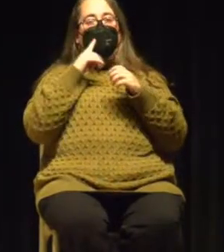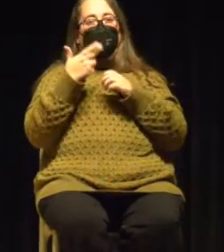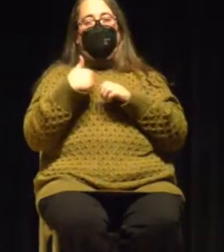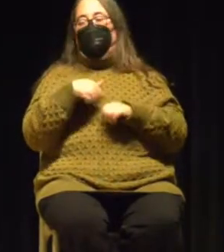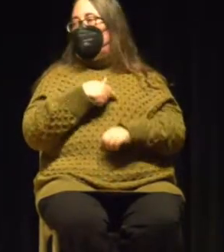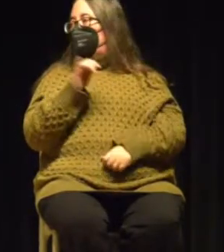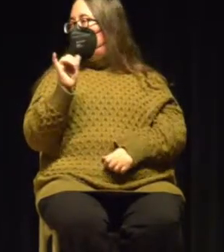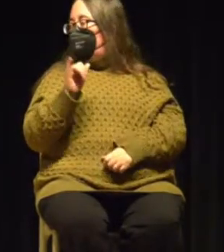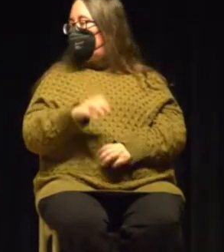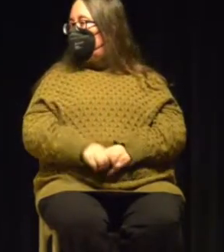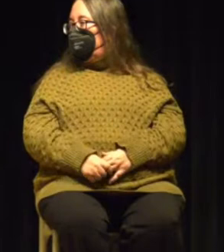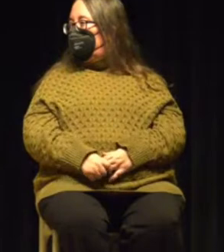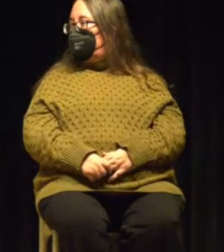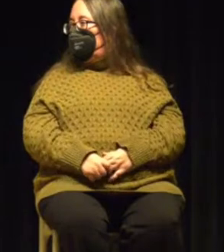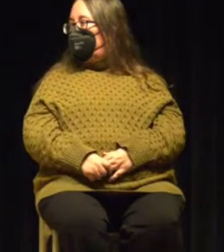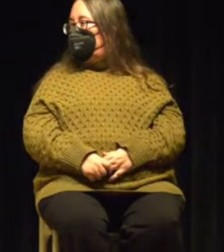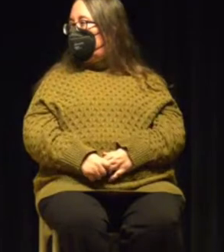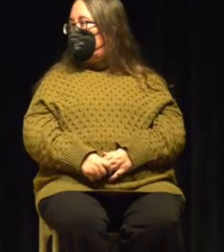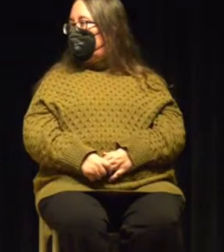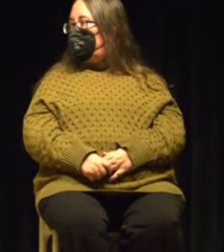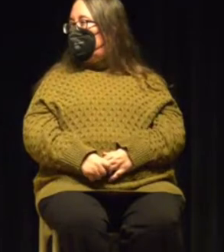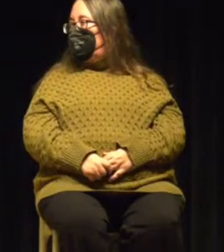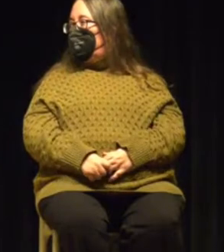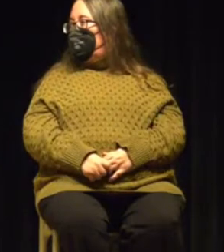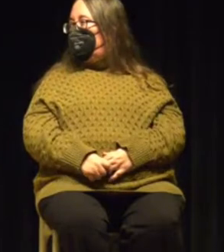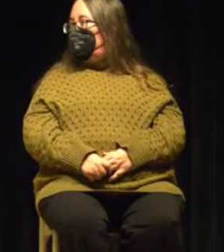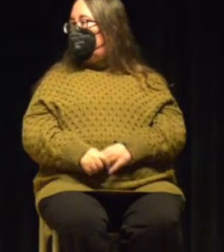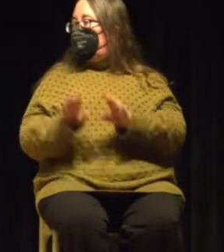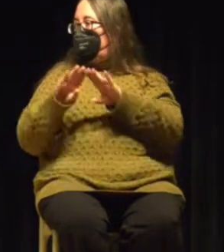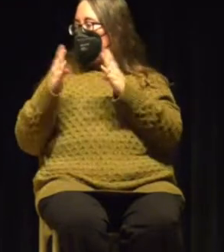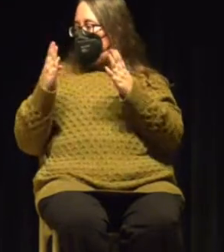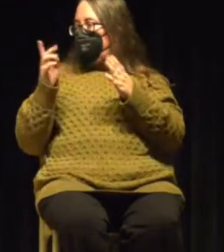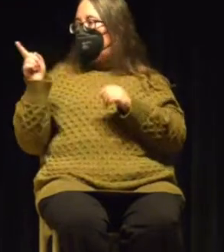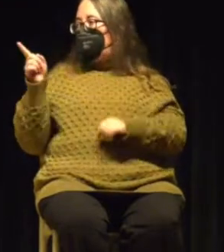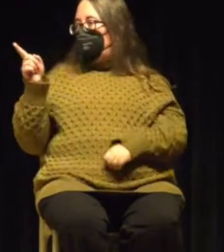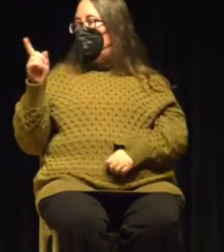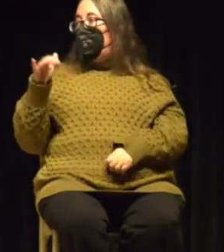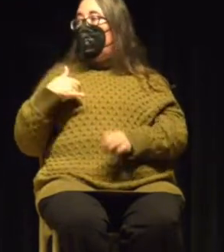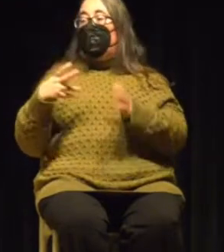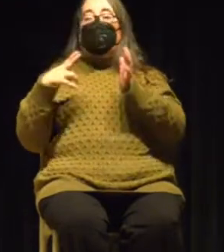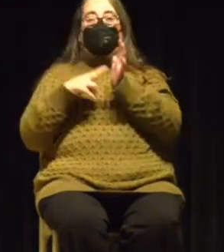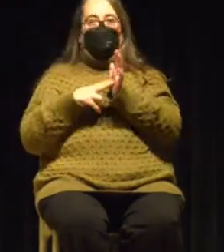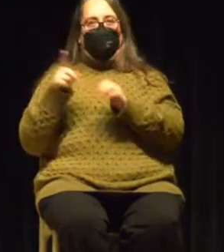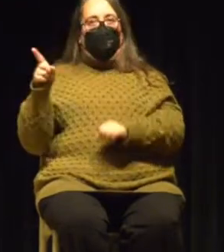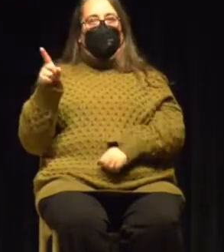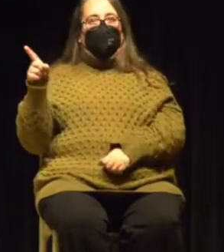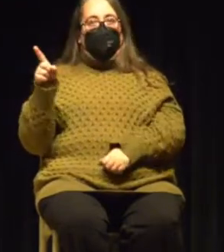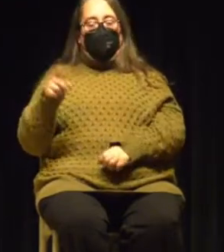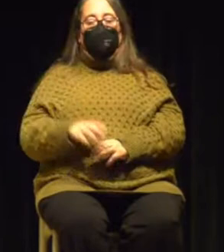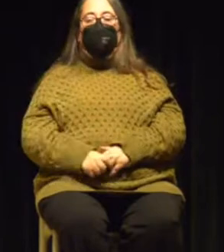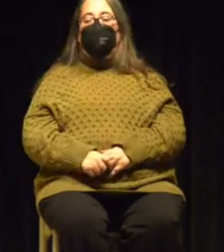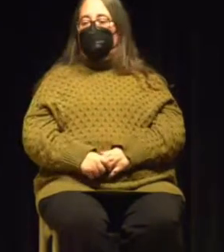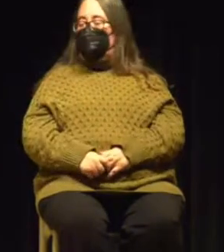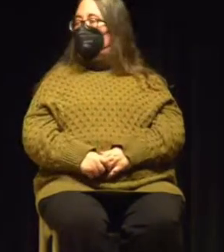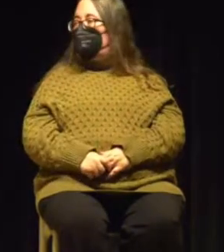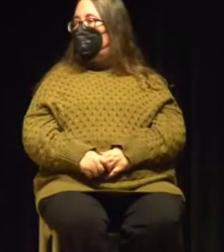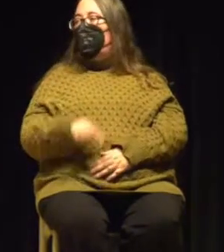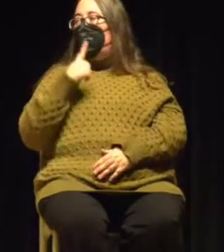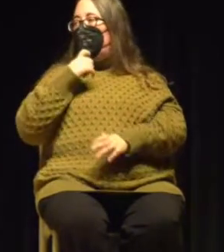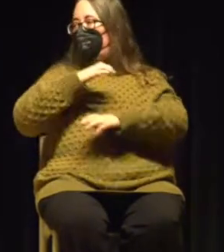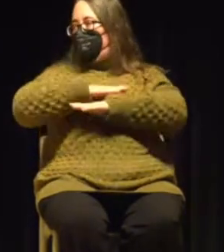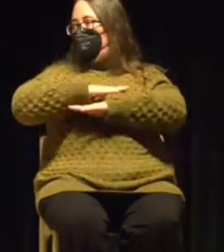well. With that, I'm going to open the doors. We will have a signing right outside the auditorium at the Red